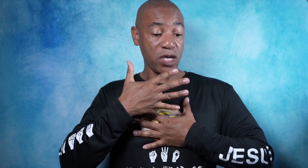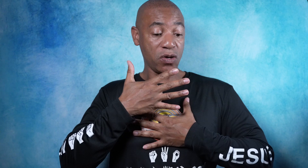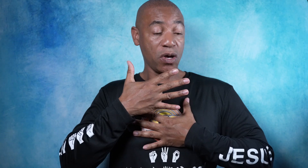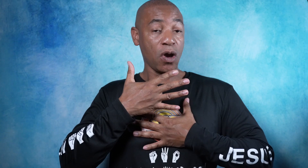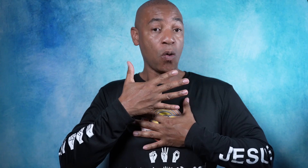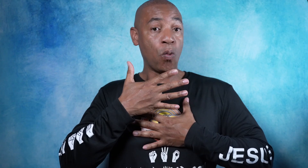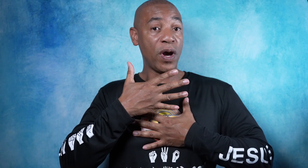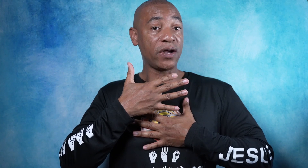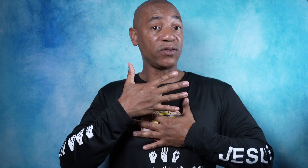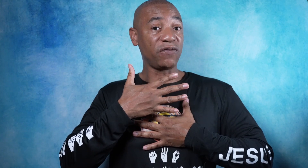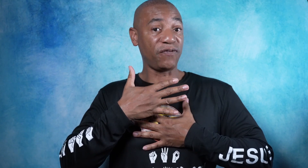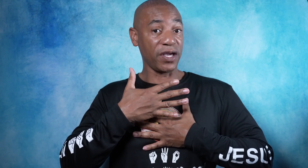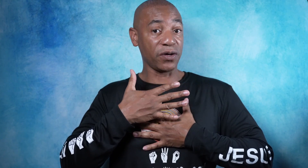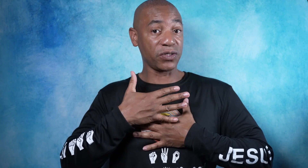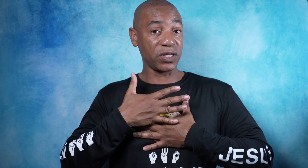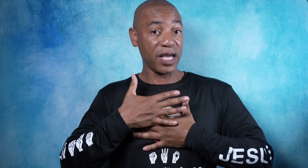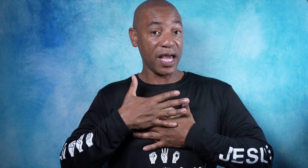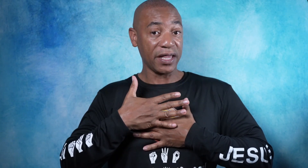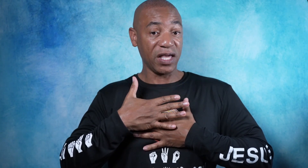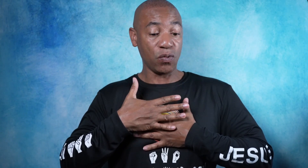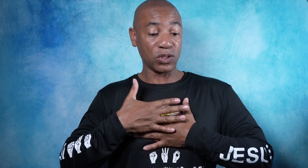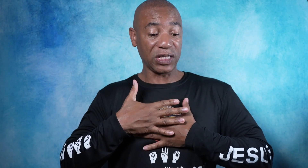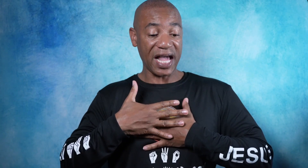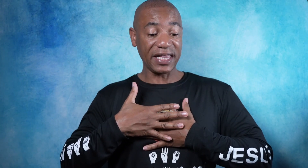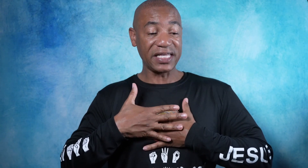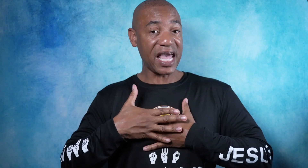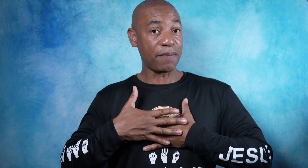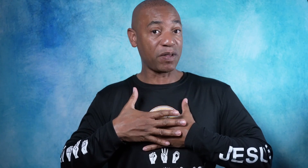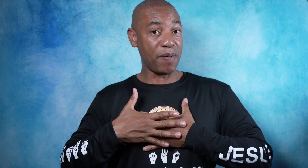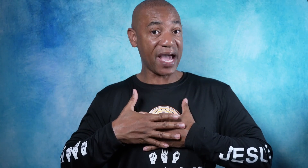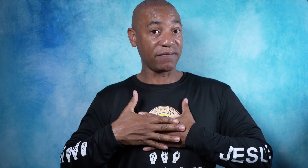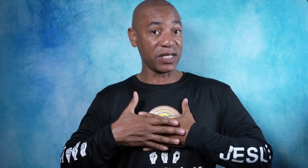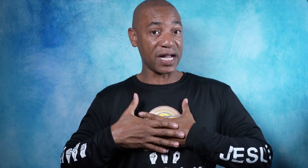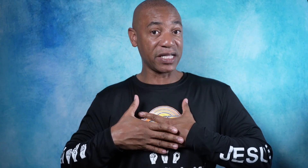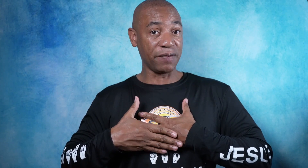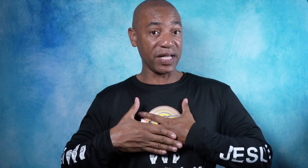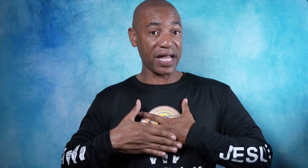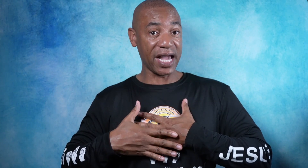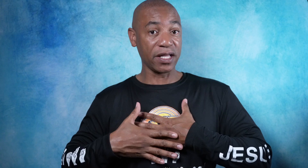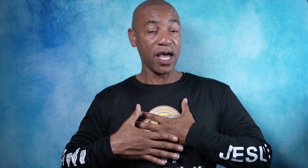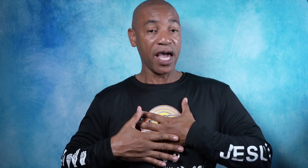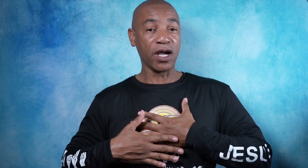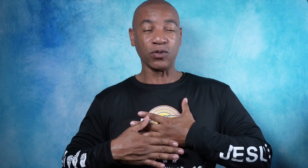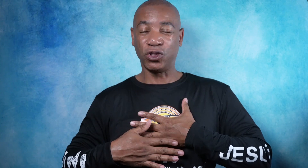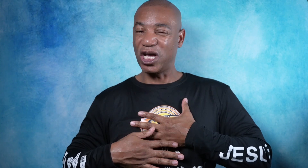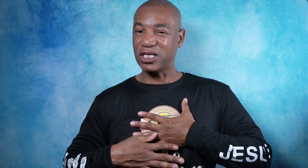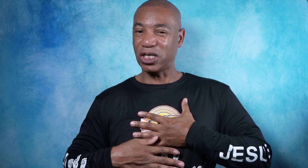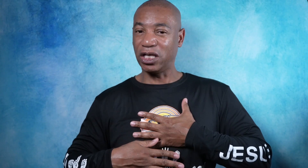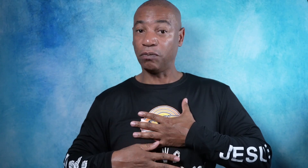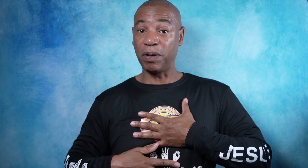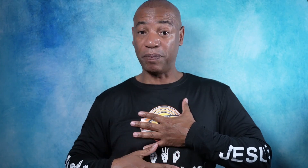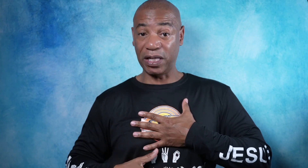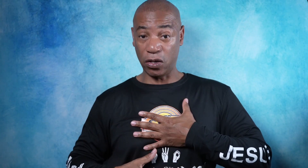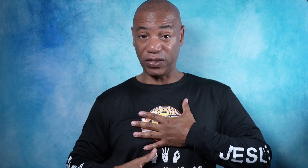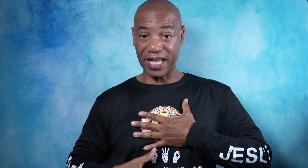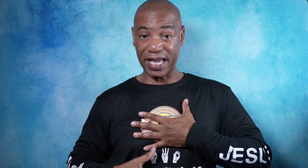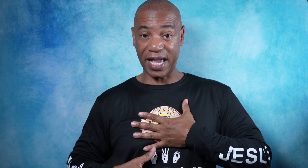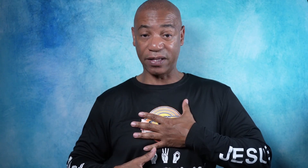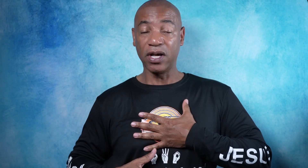here, wiggle the fingers. They will slightly tap the back of the non-dominant hand and go just a little bit below that hand. So